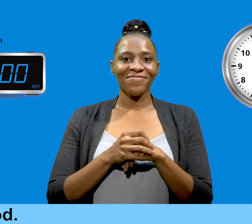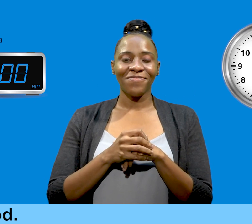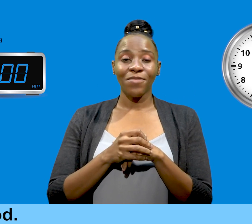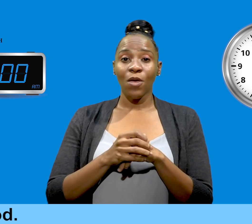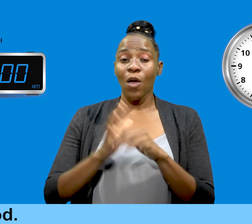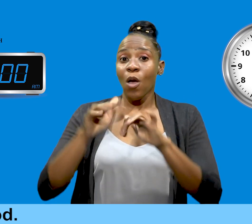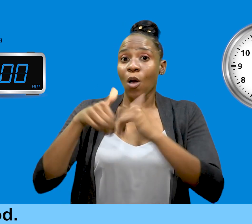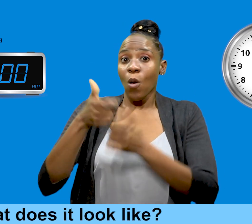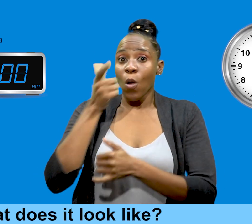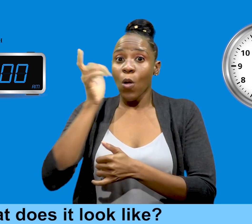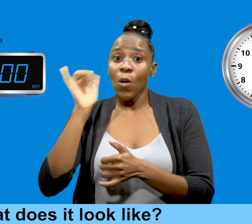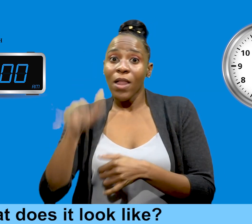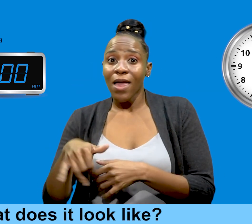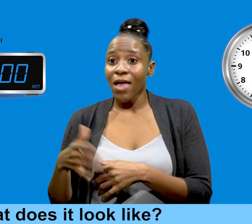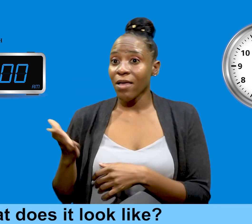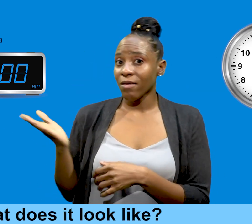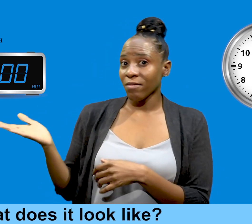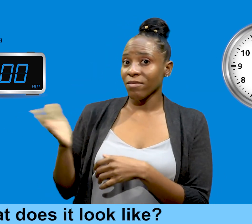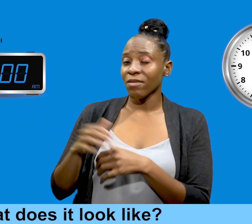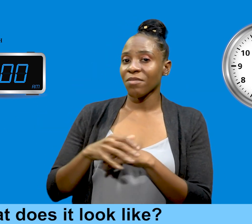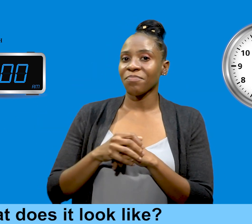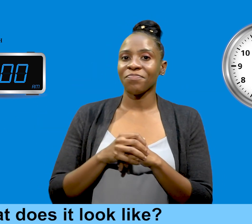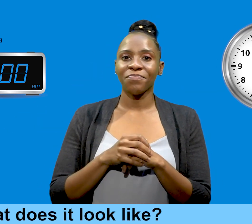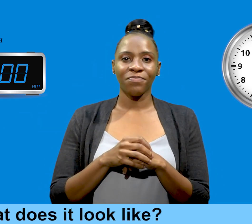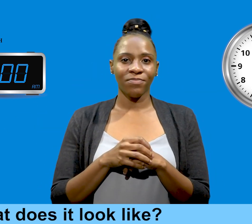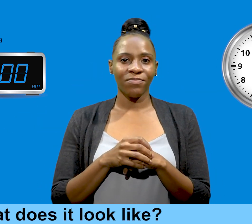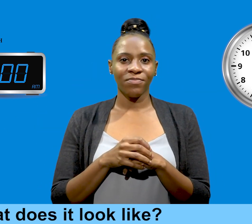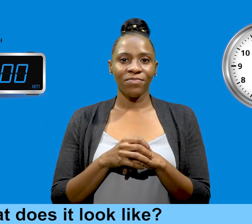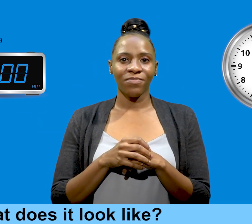Good. What does it look like?